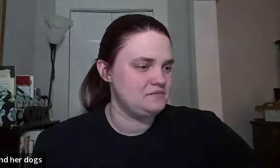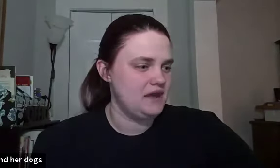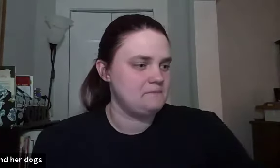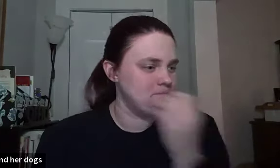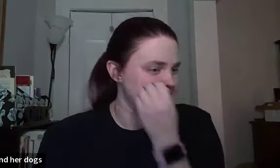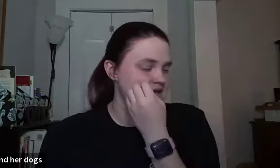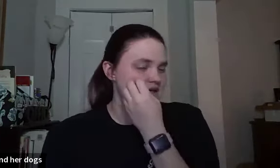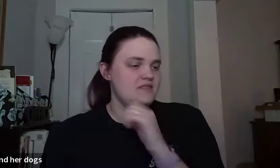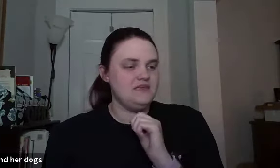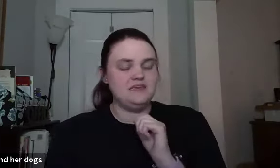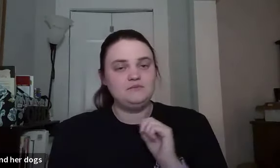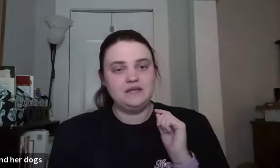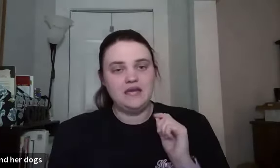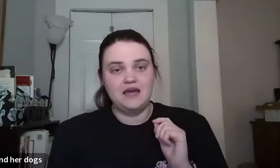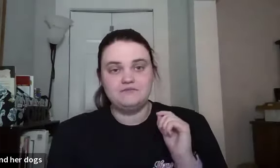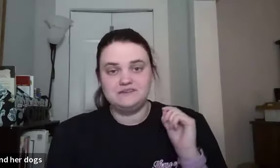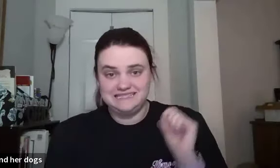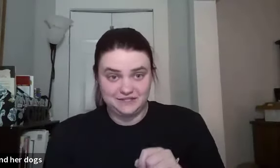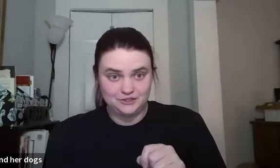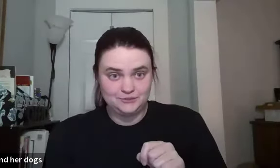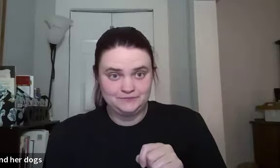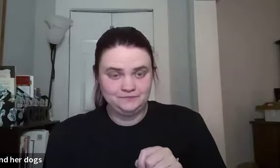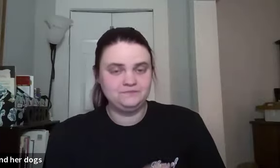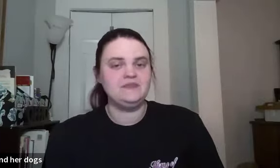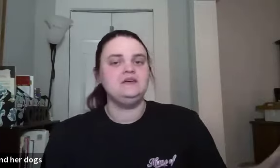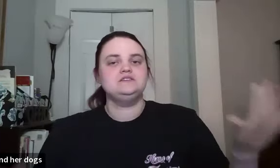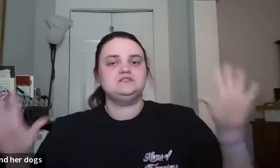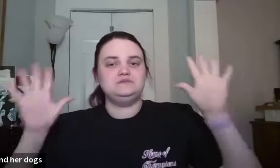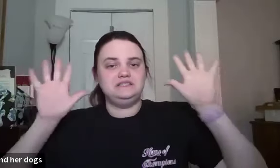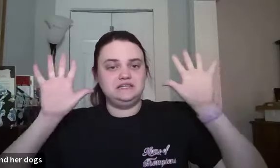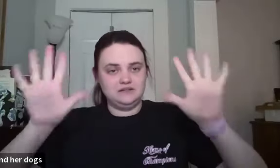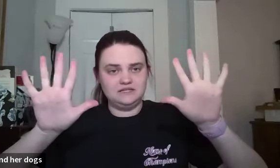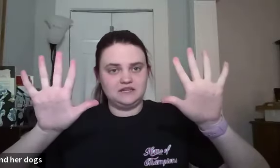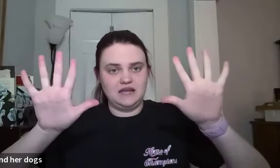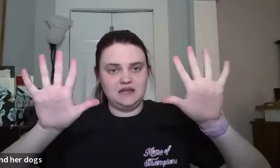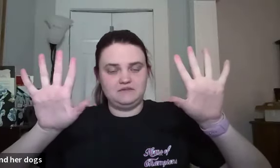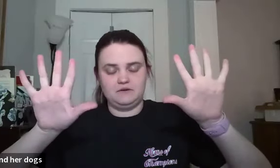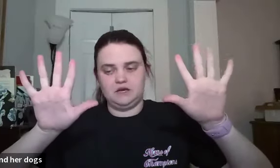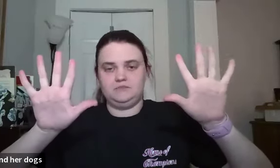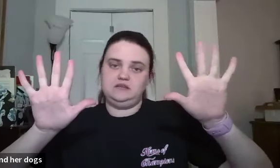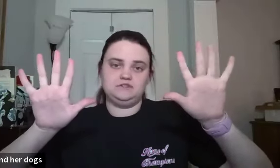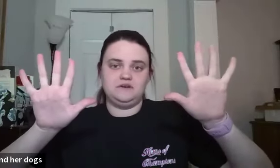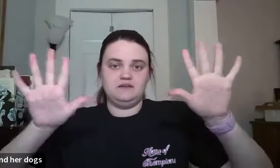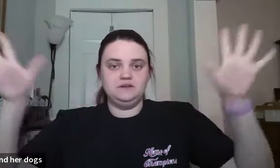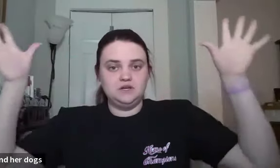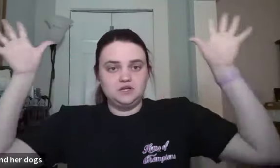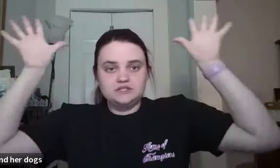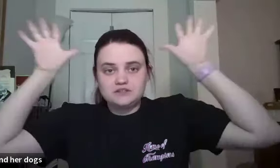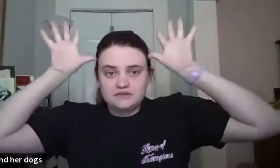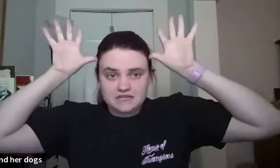Okay. Then we have deer. So deer is going to have the numbers 5. You're going to start on the side